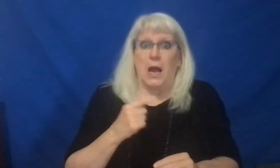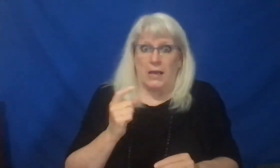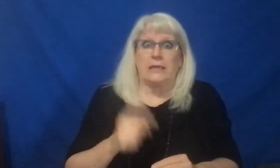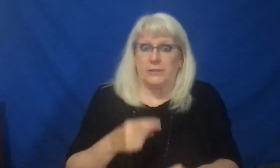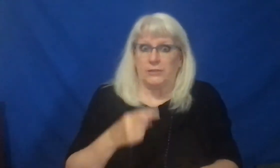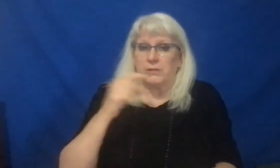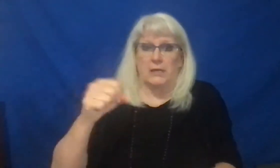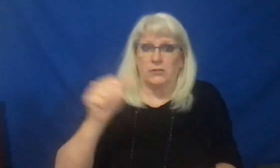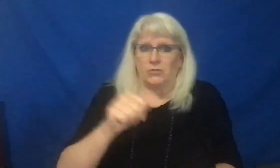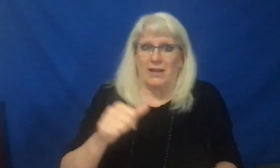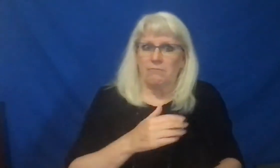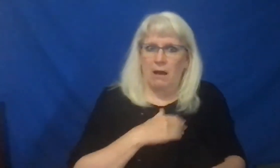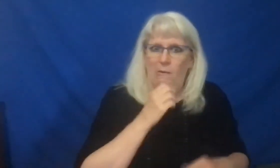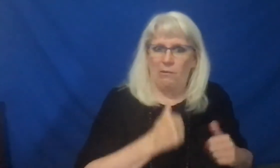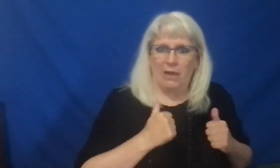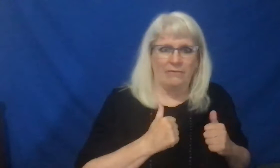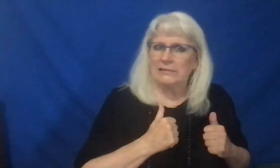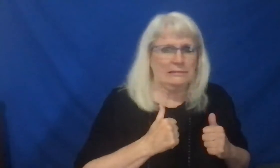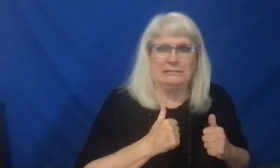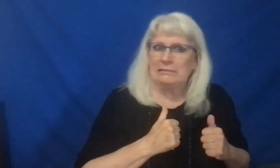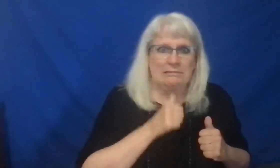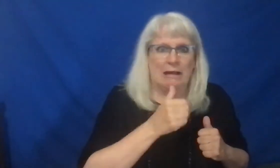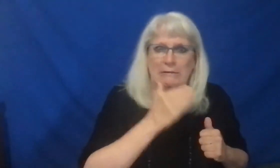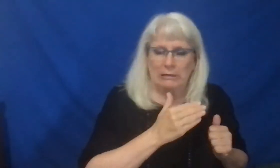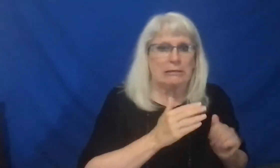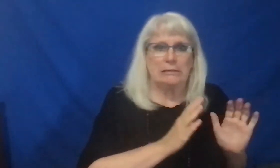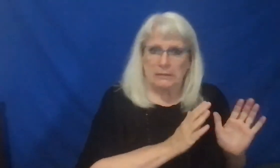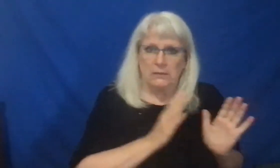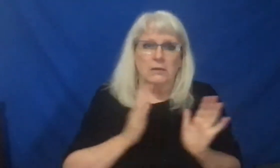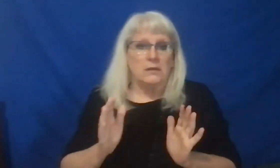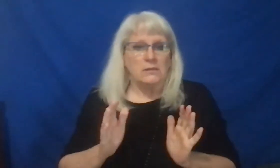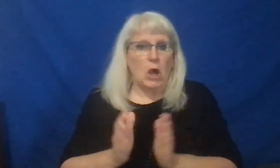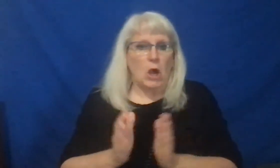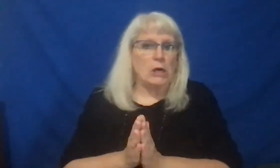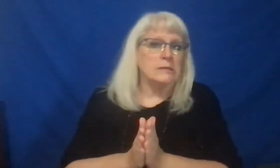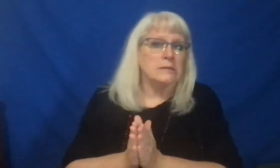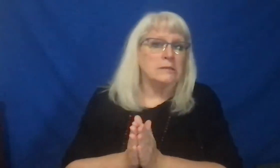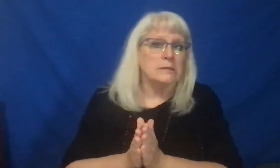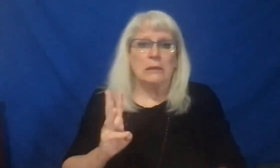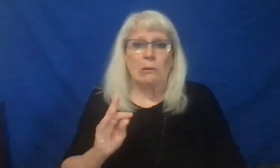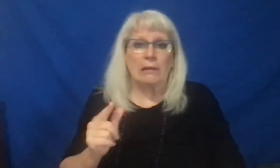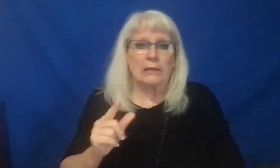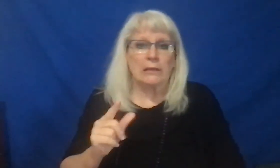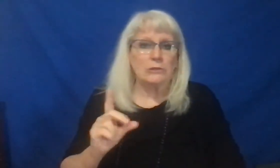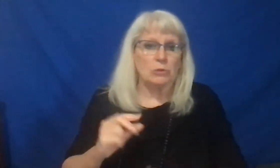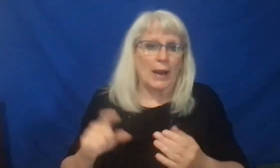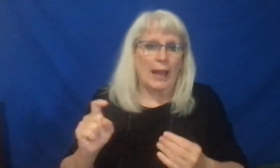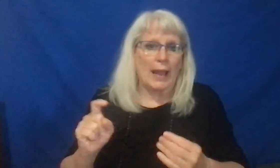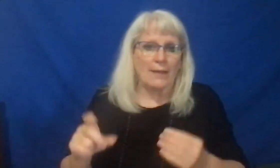way of thinking wasn't good, and I was willing to do whatever it took. And people said, service is the secret.